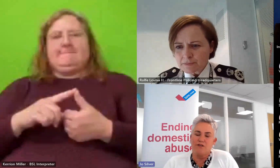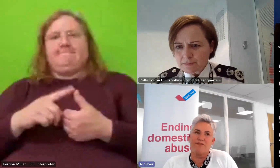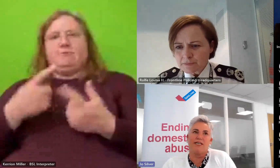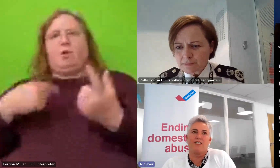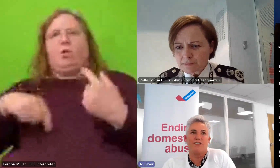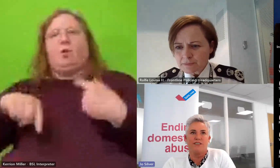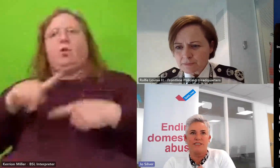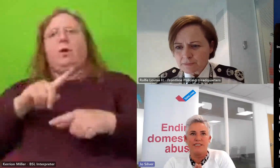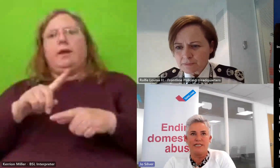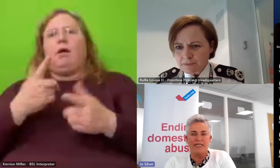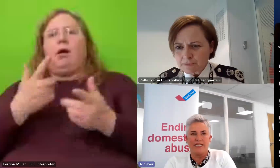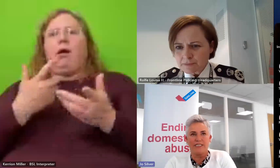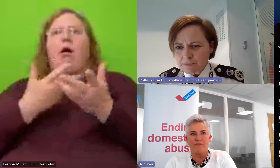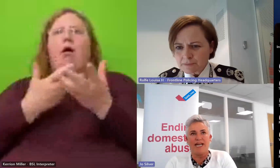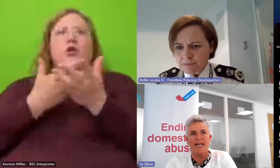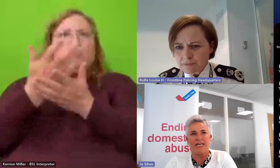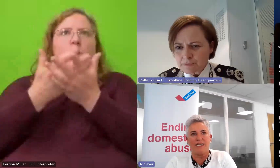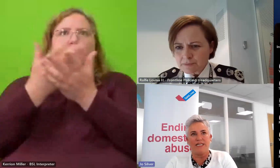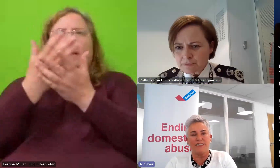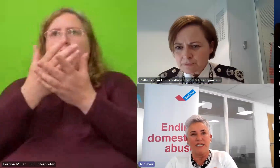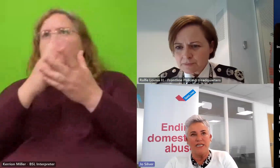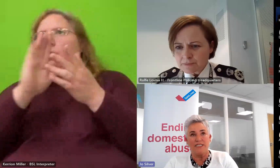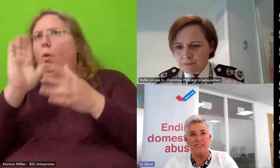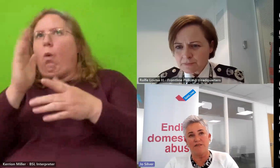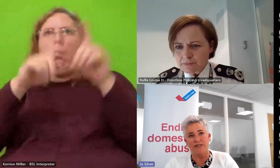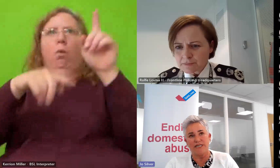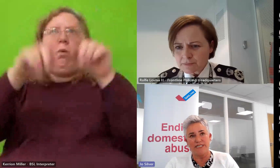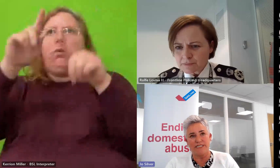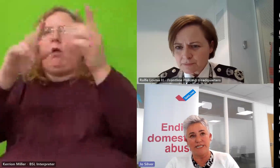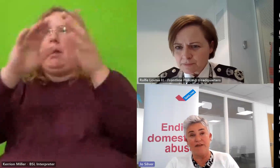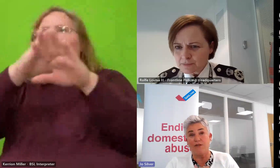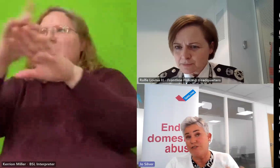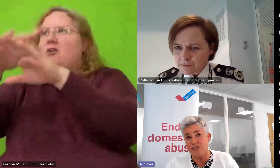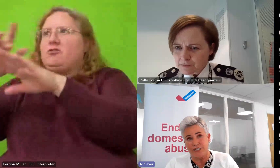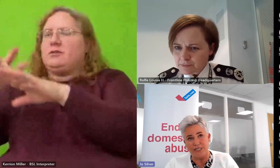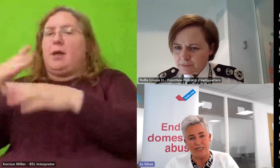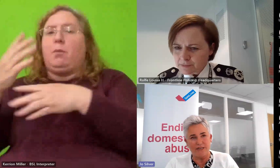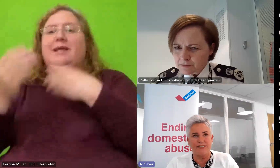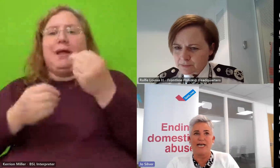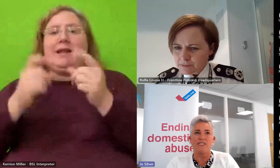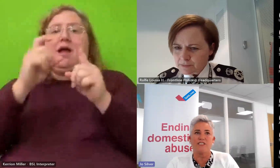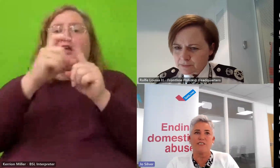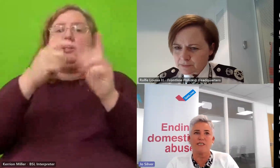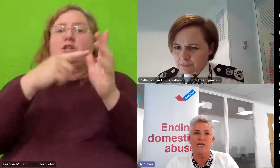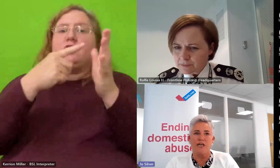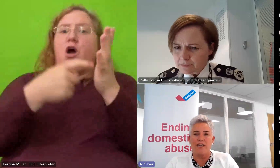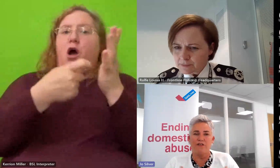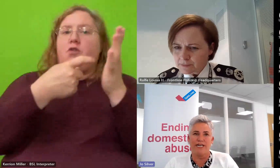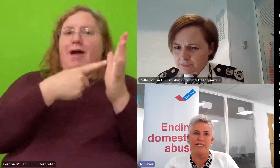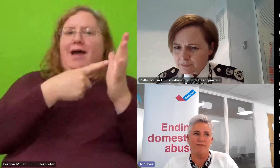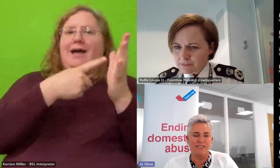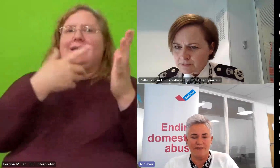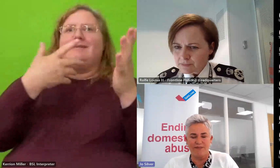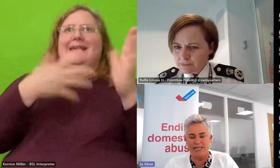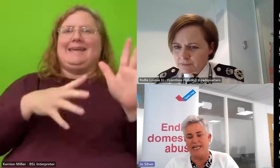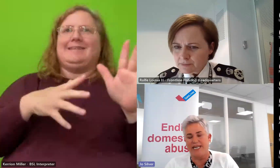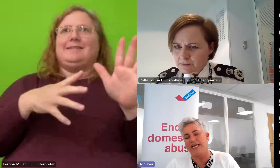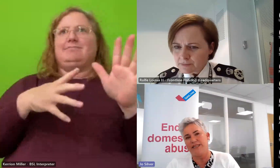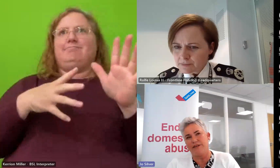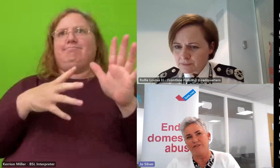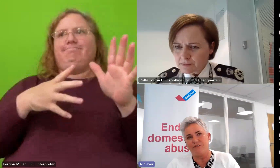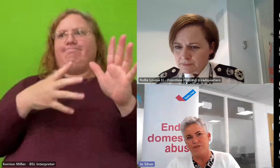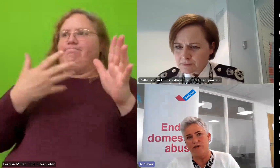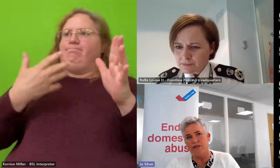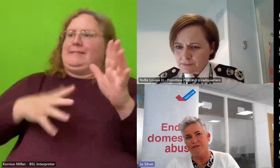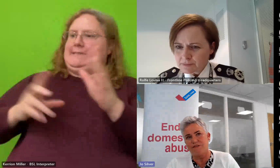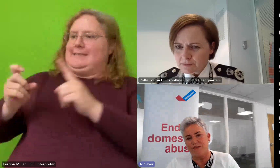to all professionals and explaining that Dara is the evolution of Dash, and looking specifically